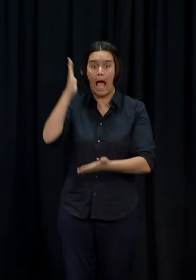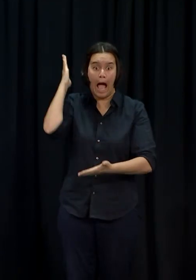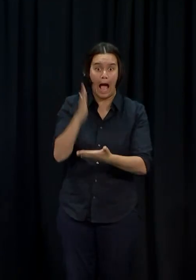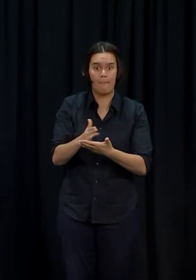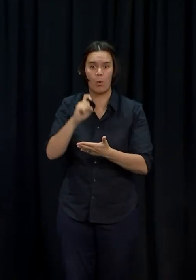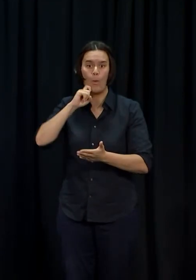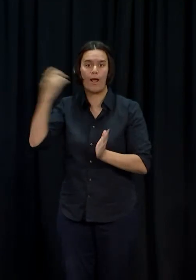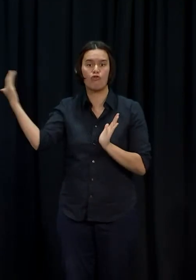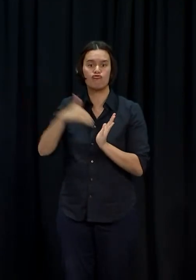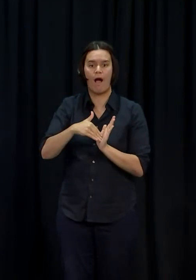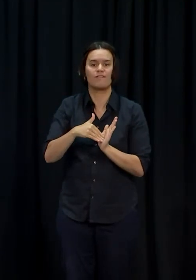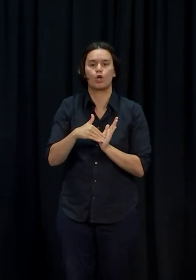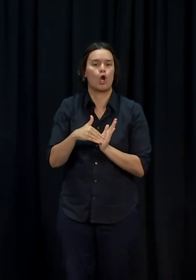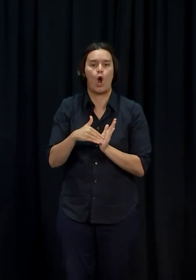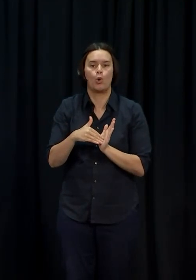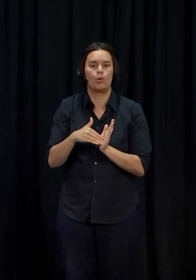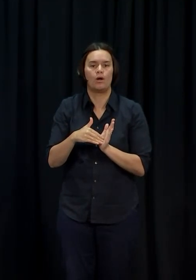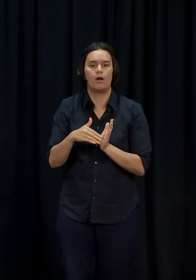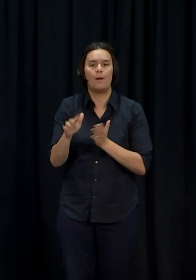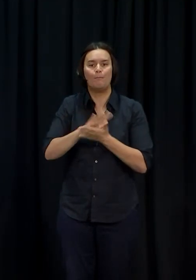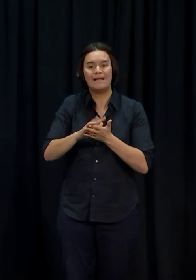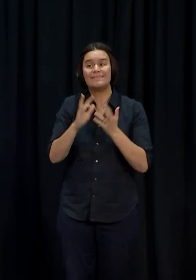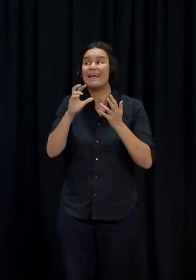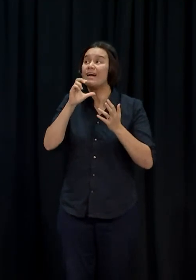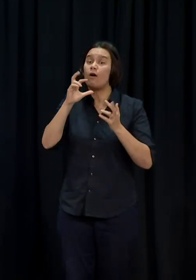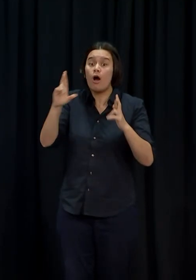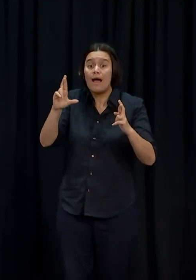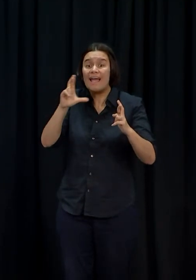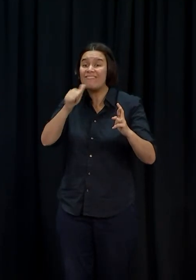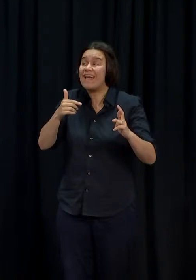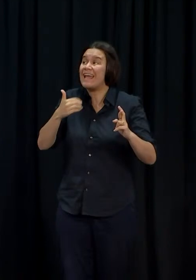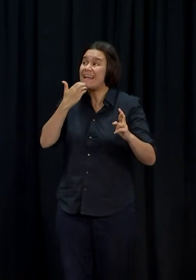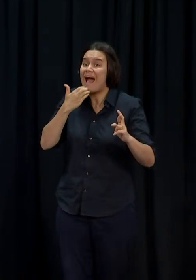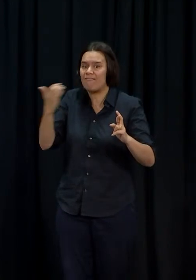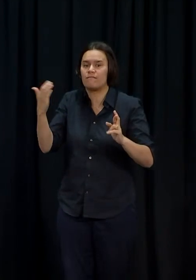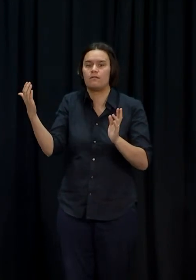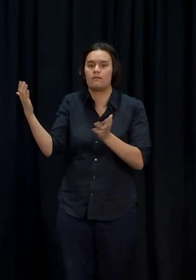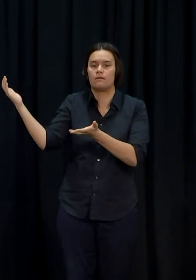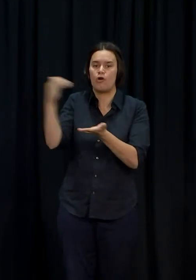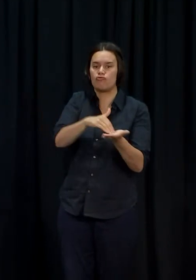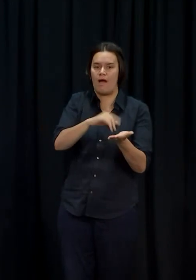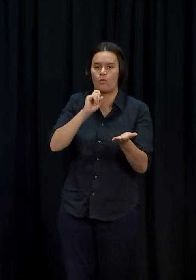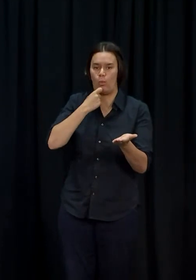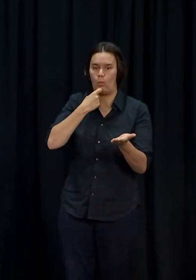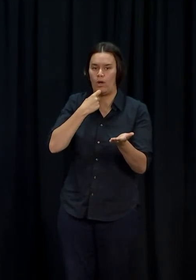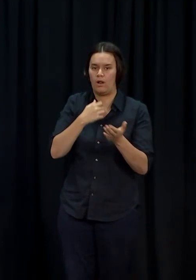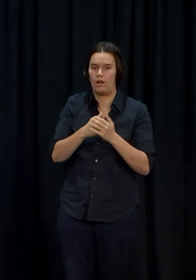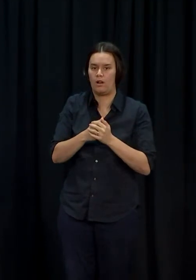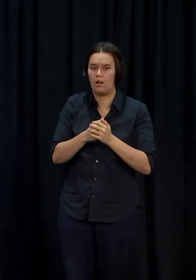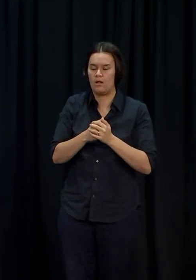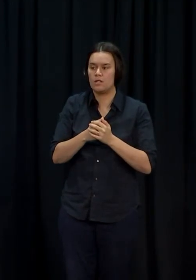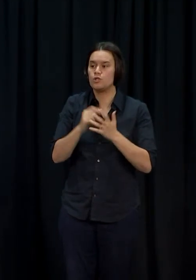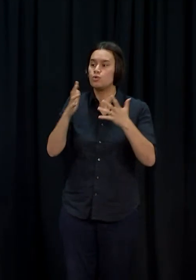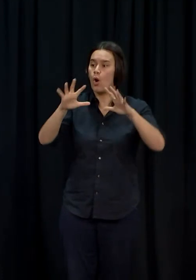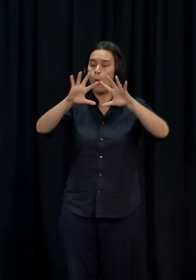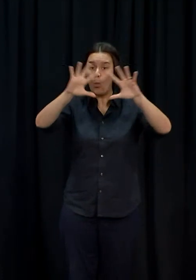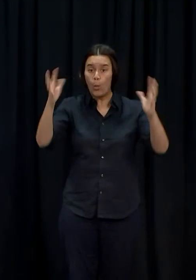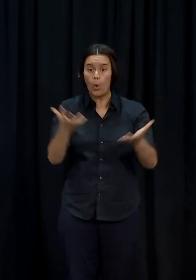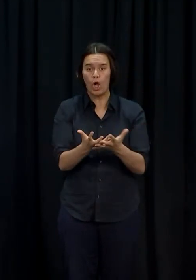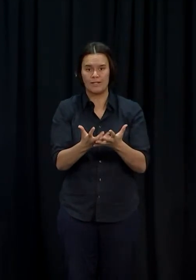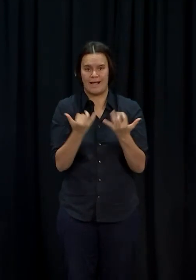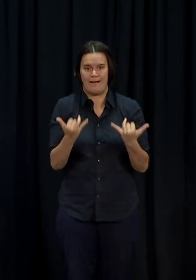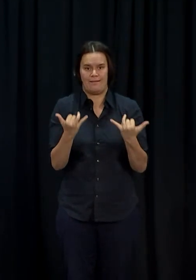has acted. Policy whereby businesses could get tests but not guarantee that they would get the tests that they. It is the global